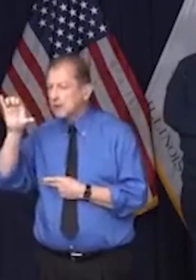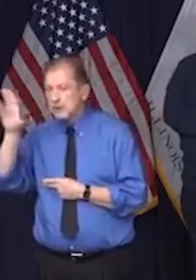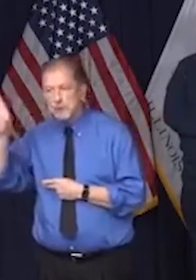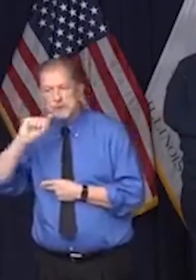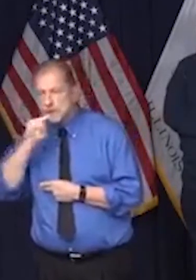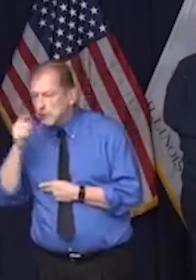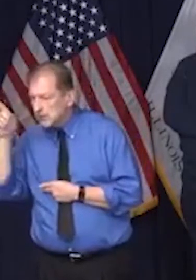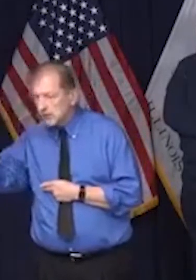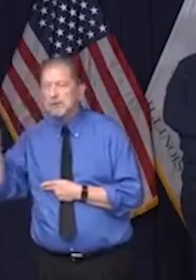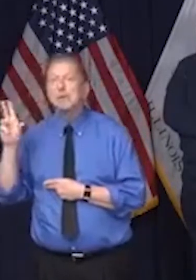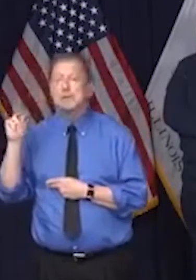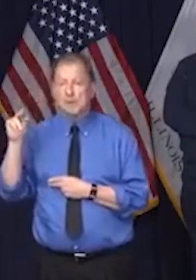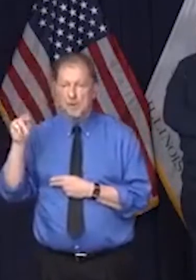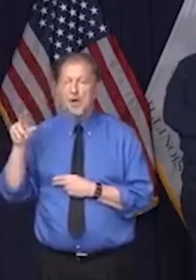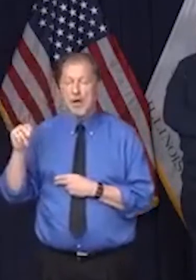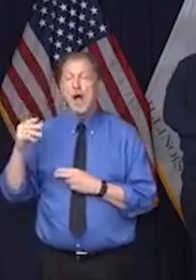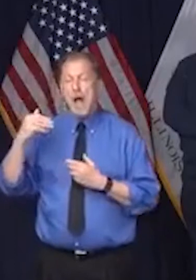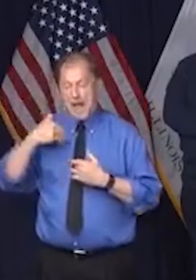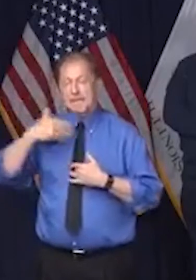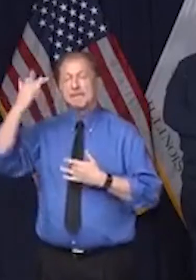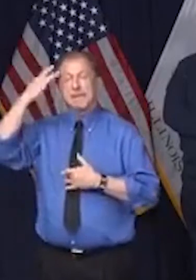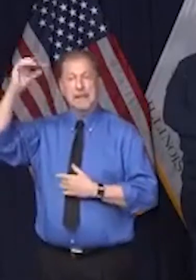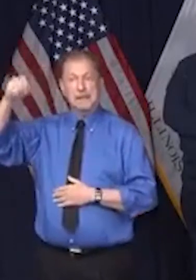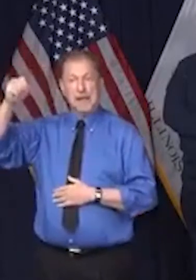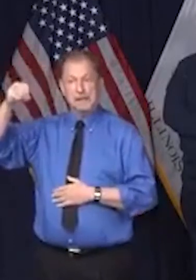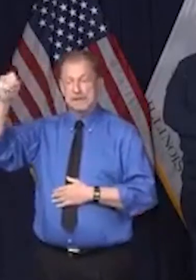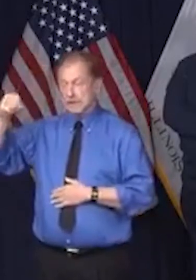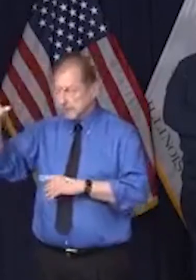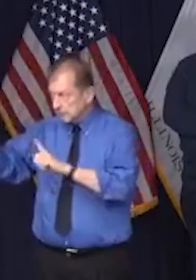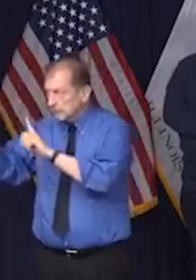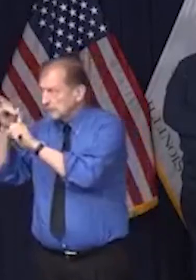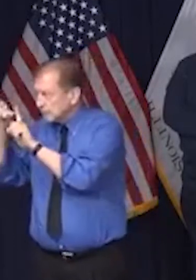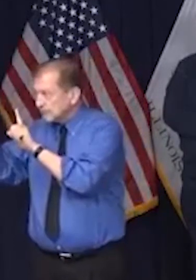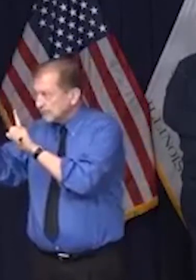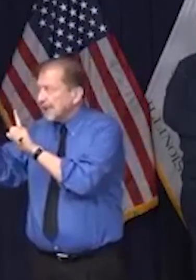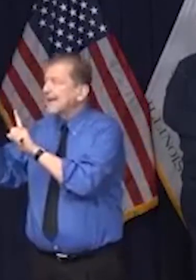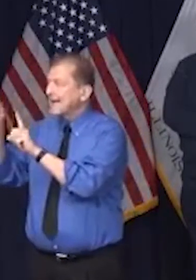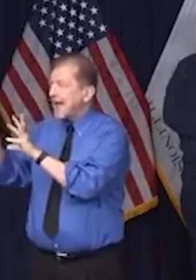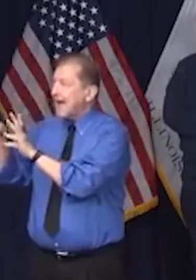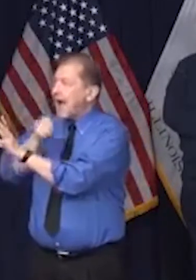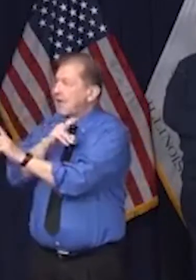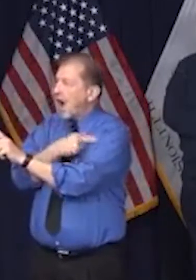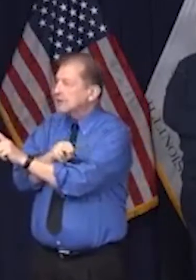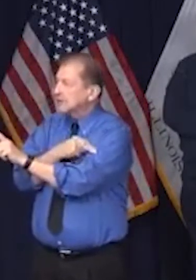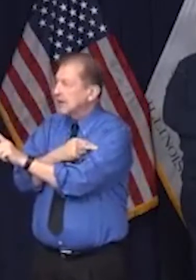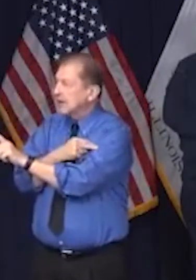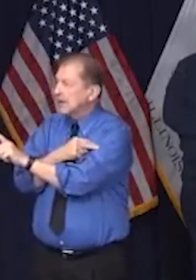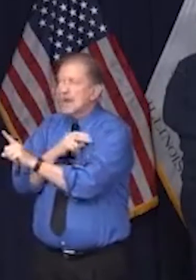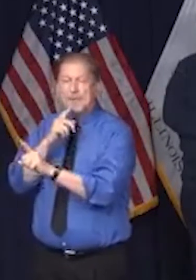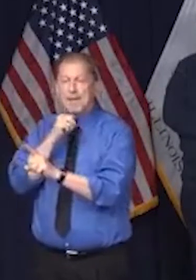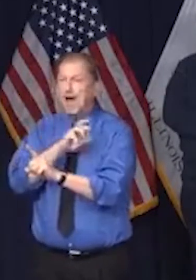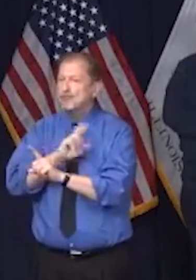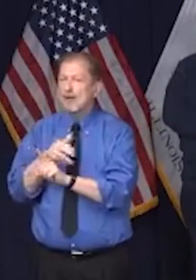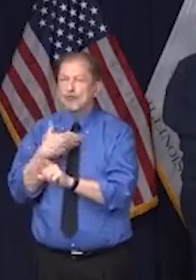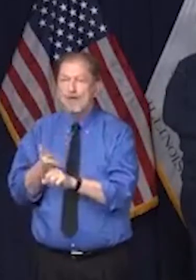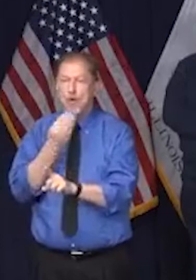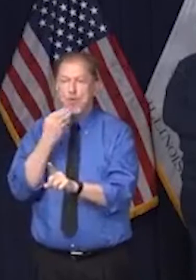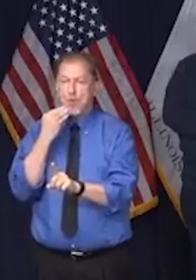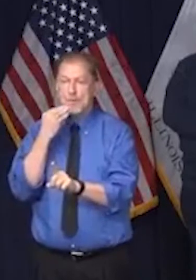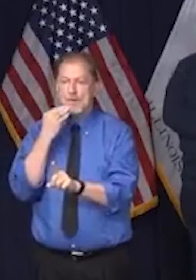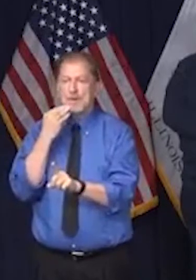There are people who were deemed appropriate to leave the hospital but not quite ready to go home, and